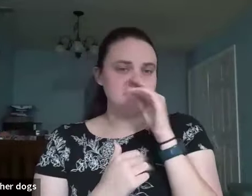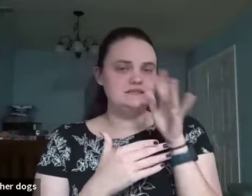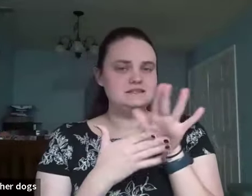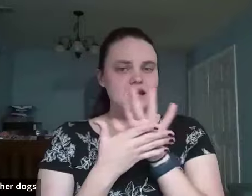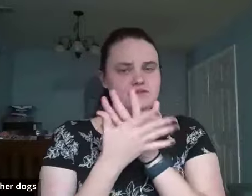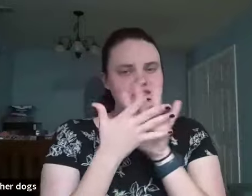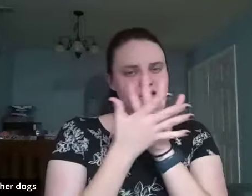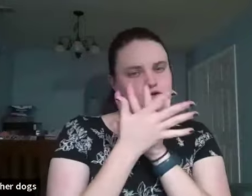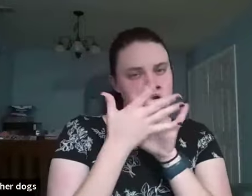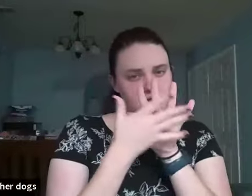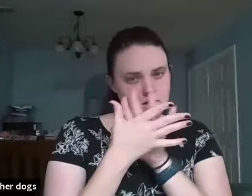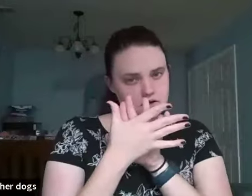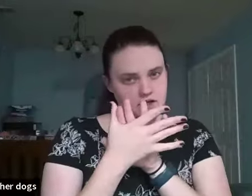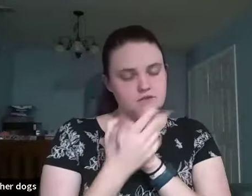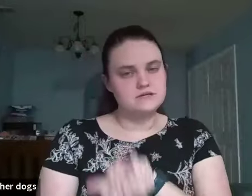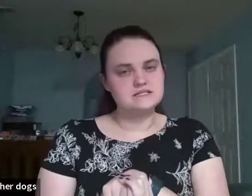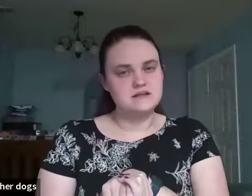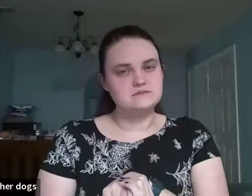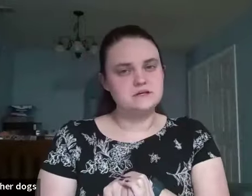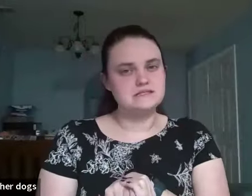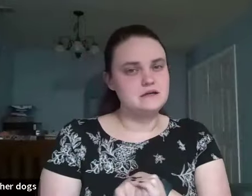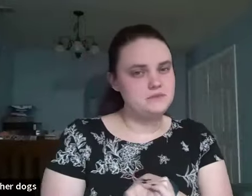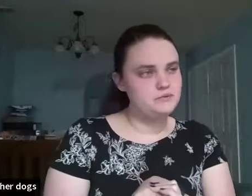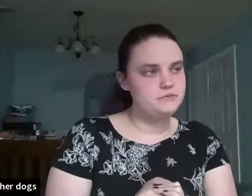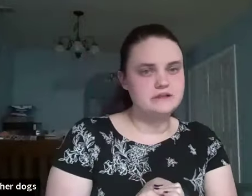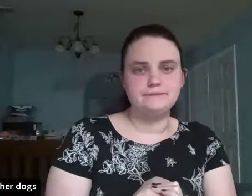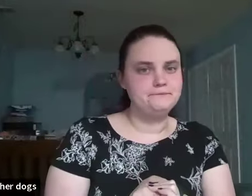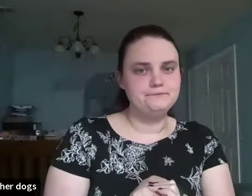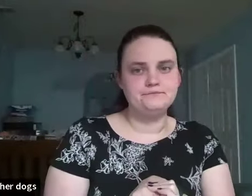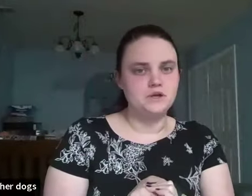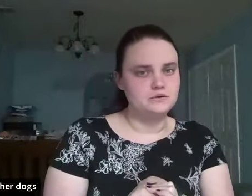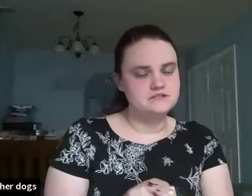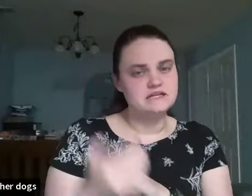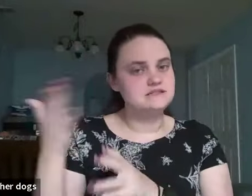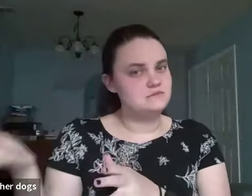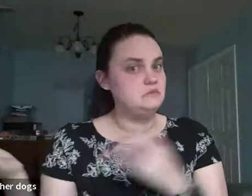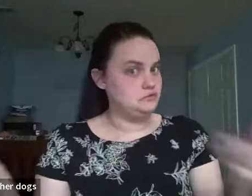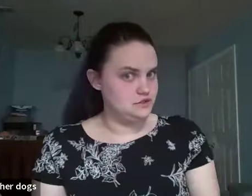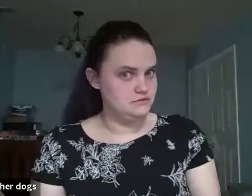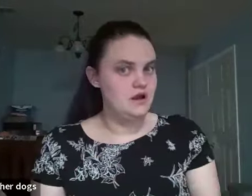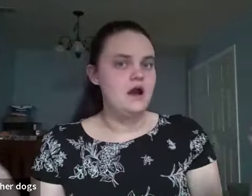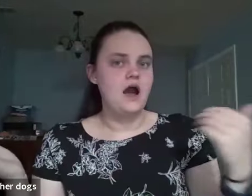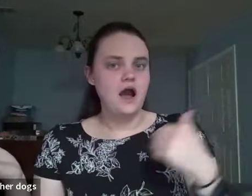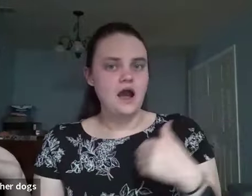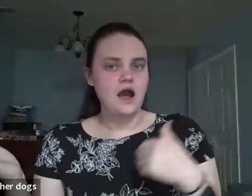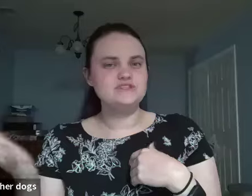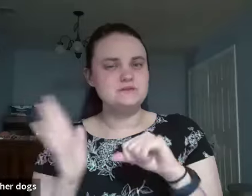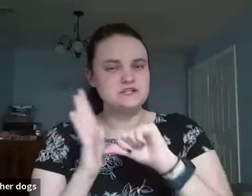And just kind of have, it's a bit of a gray area. And the reason I say that is because some people will be like, we don't use and, some people do. I use it especially